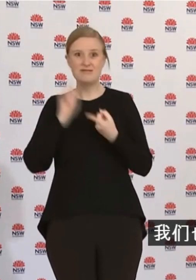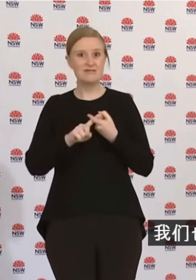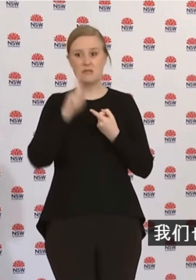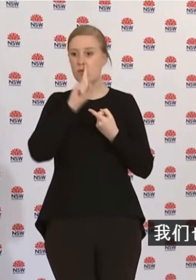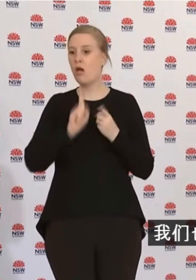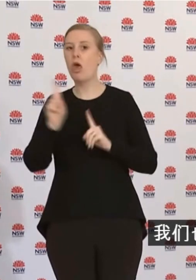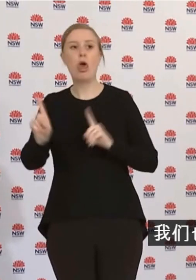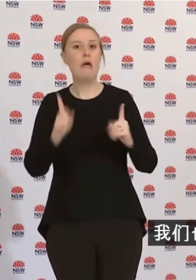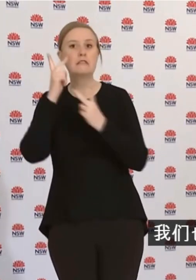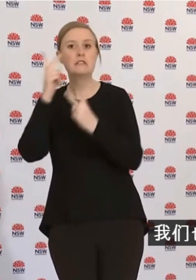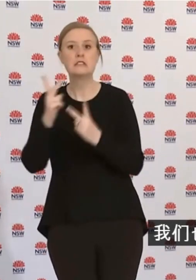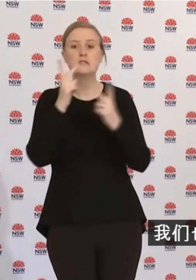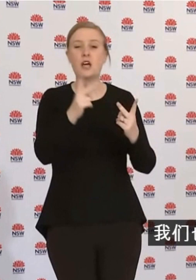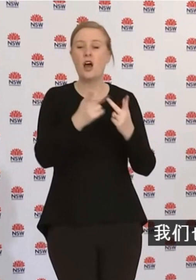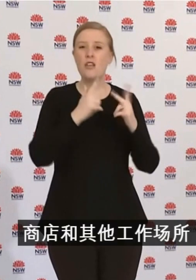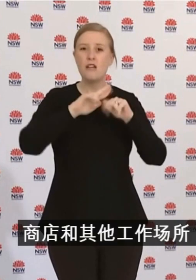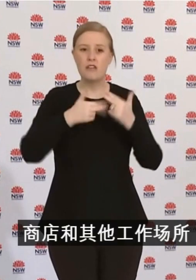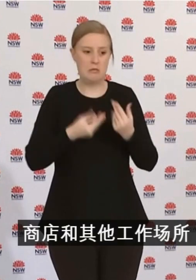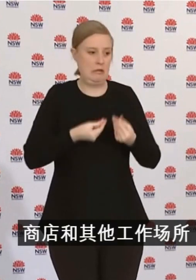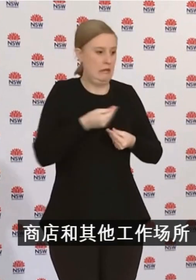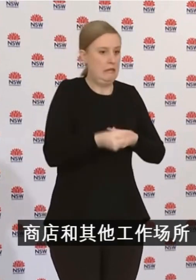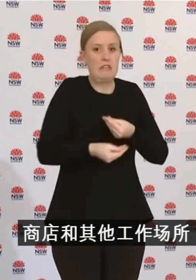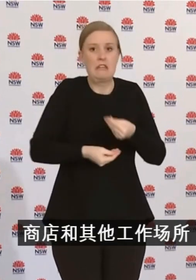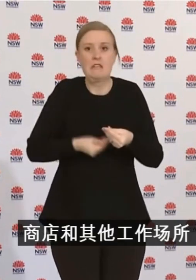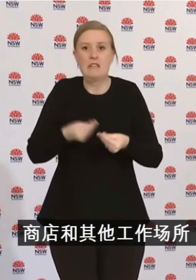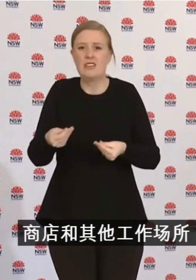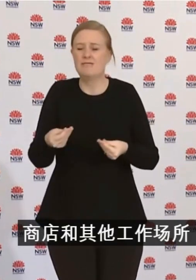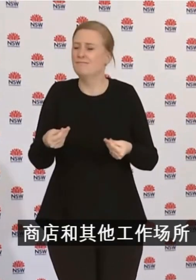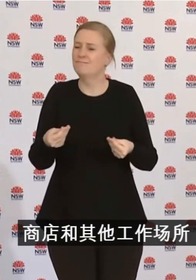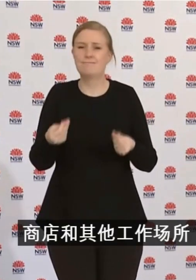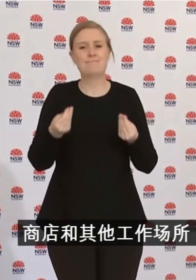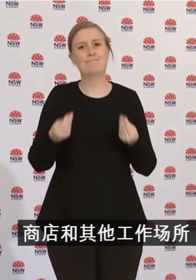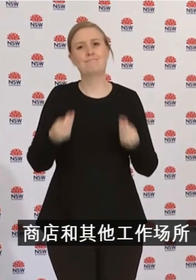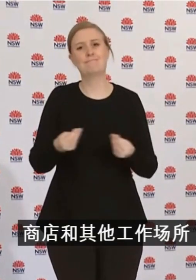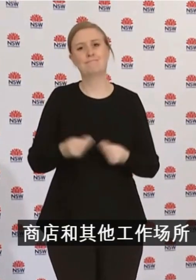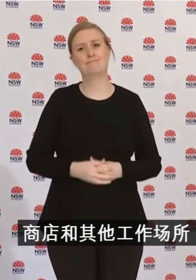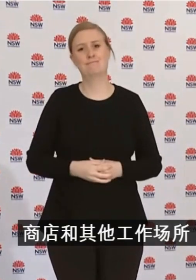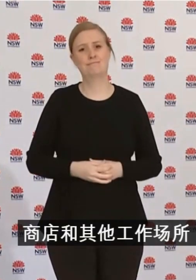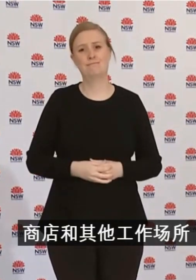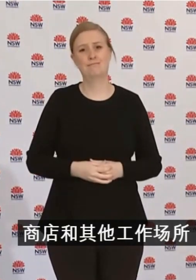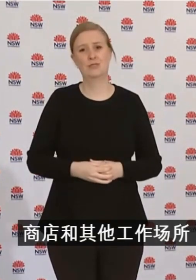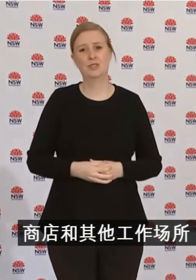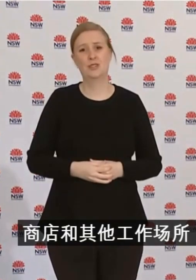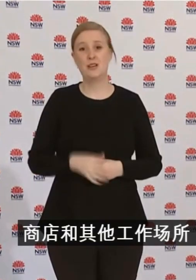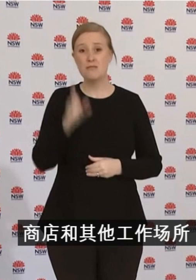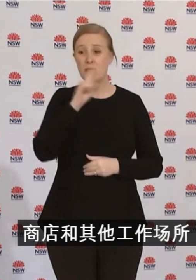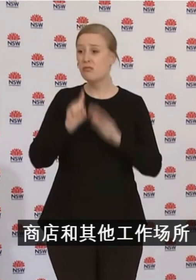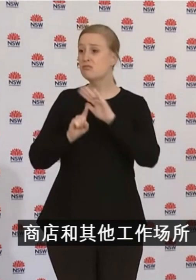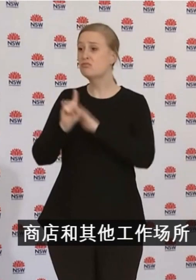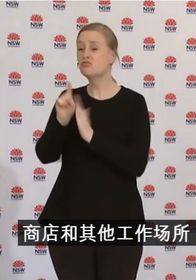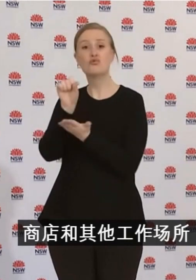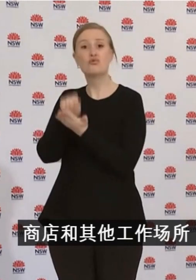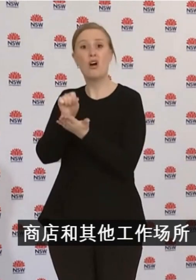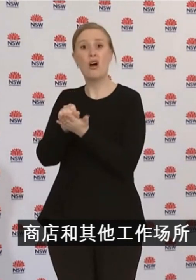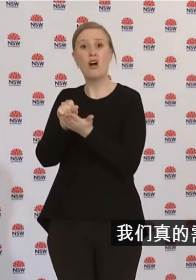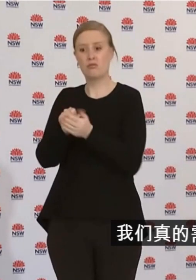transmission in shops and in other workplaces. So again, the message to